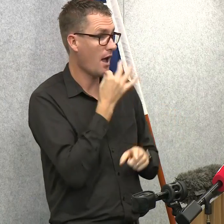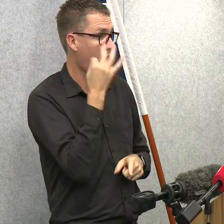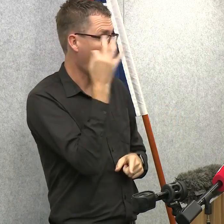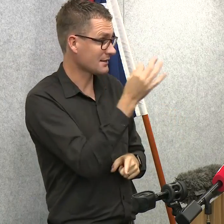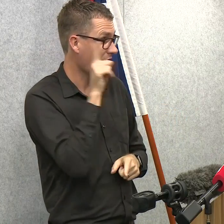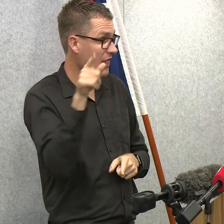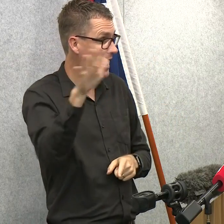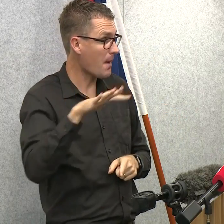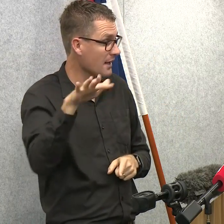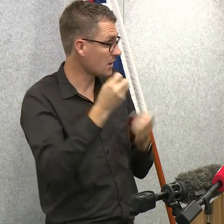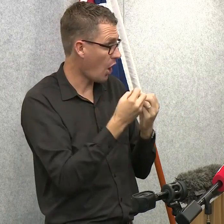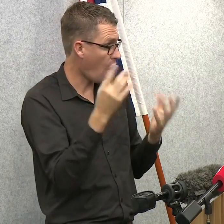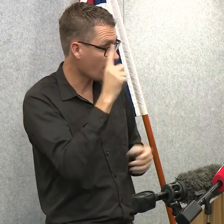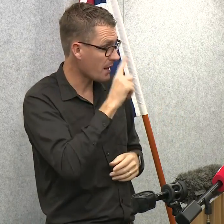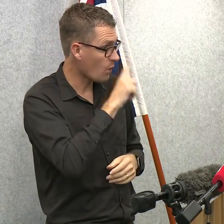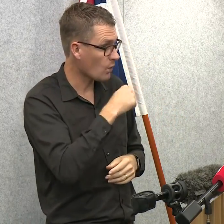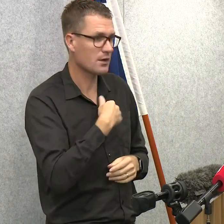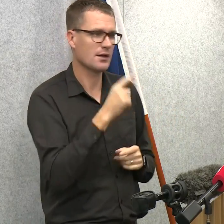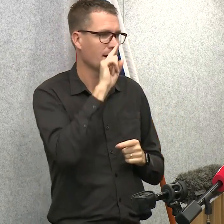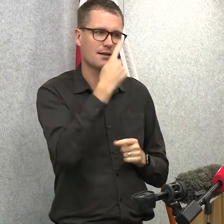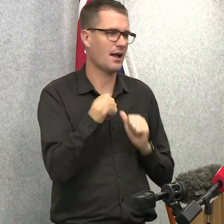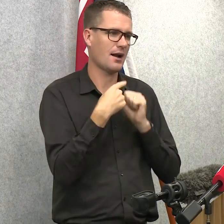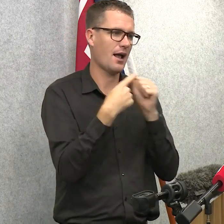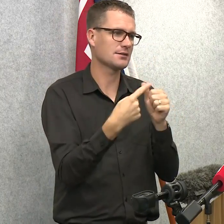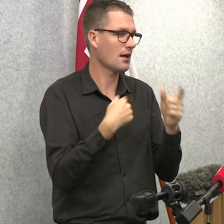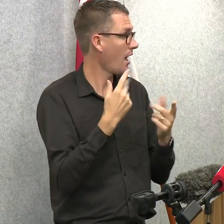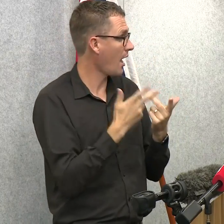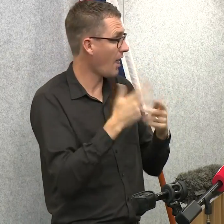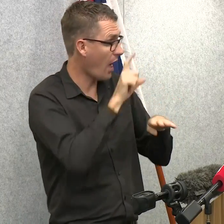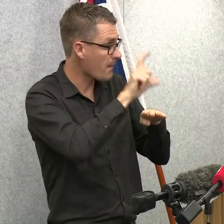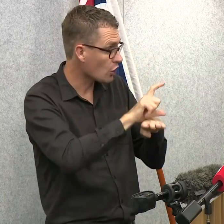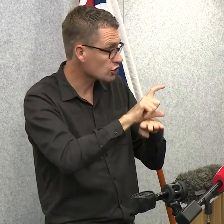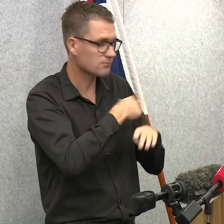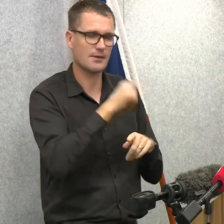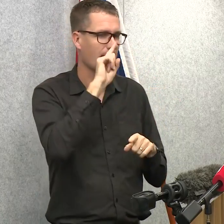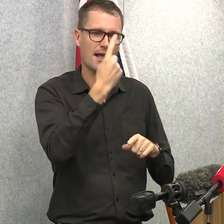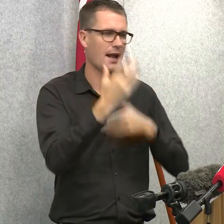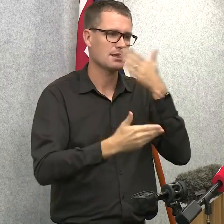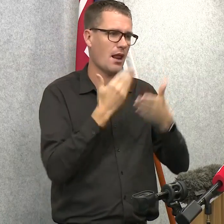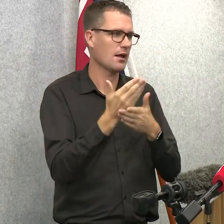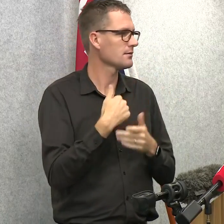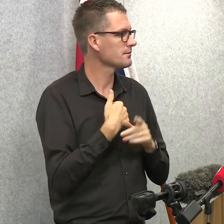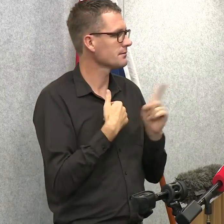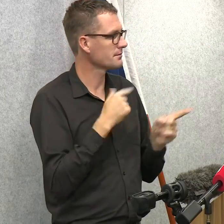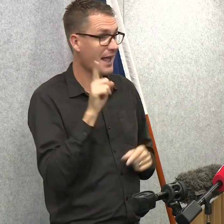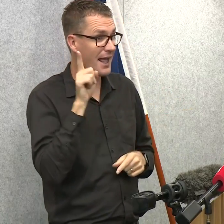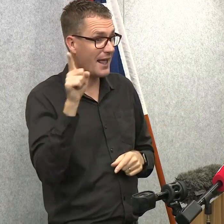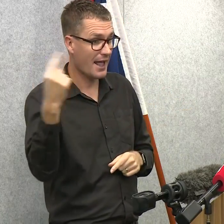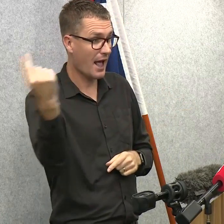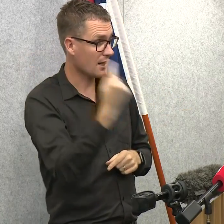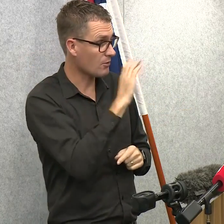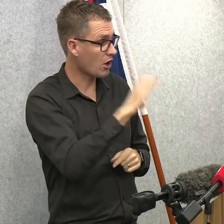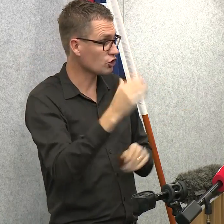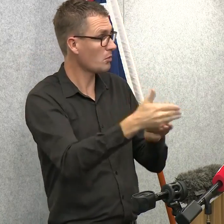of people? I can't answer that question. Was it another mosque? Was it another? I can't go into that detail. Had he travelled to Christchurch before